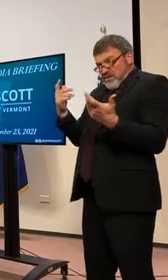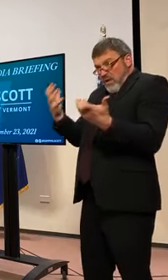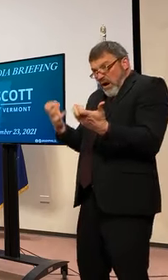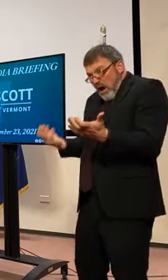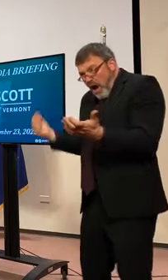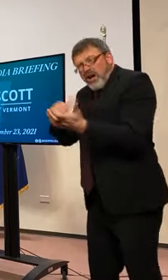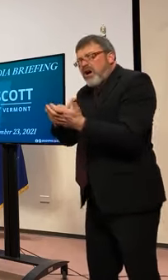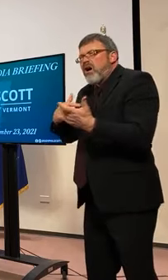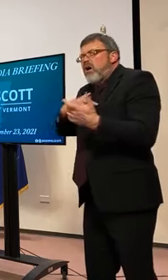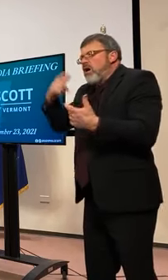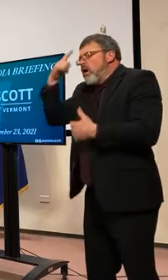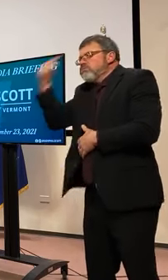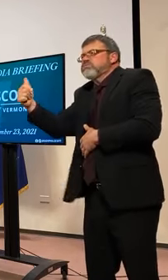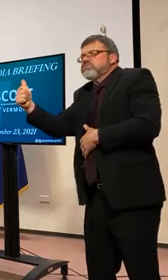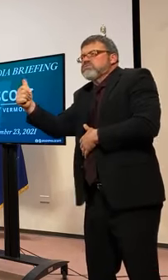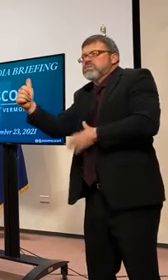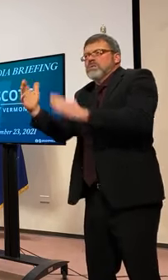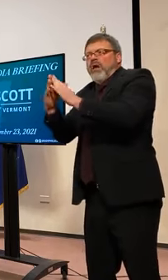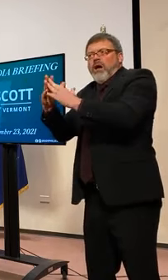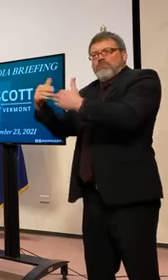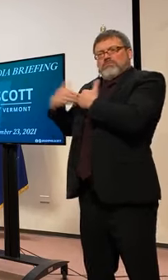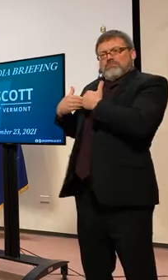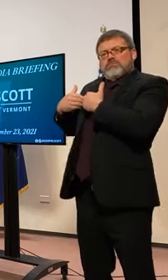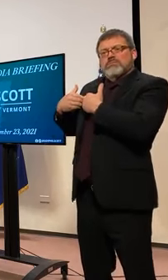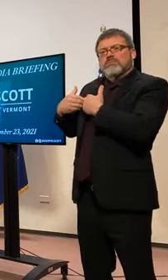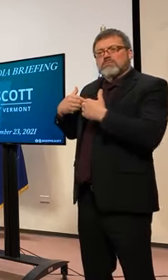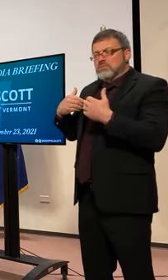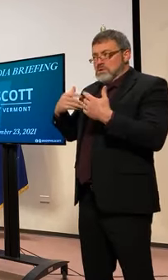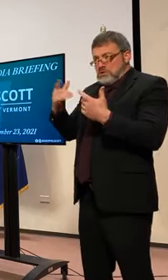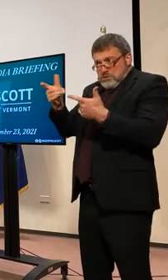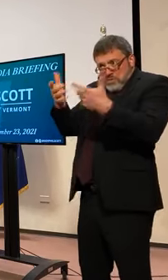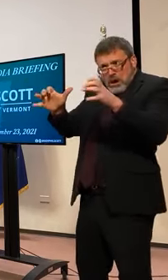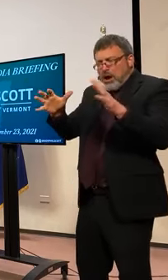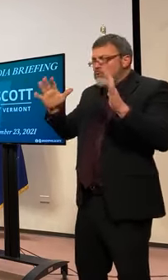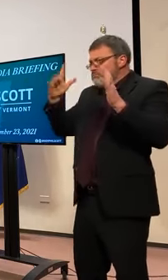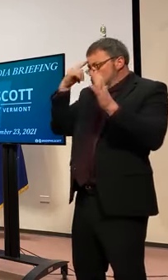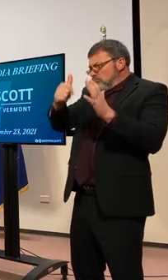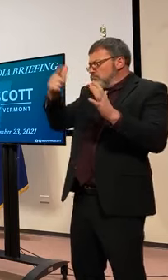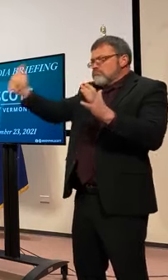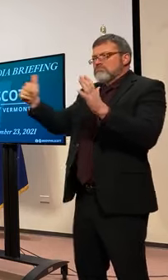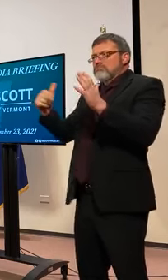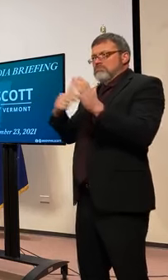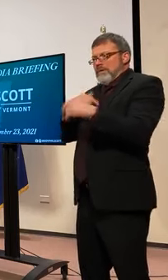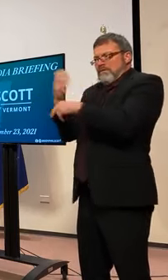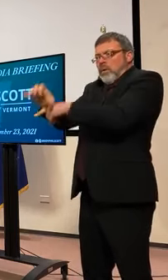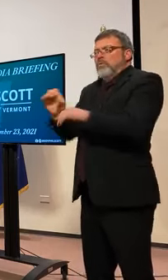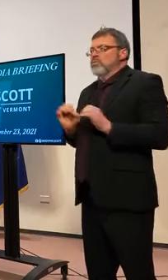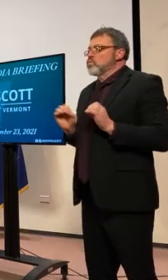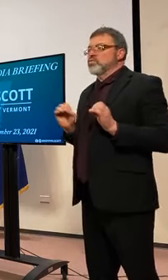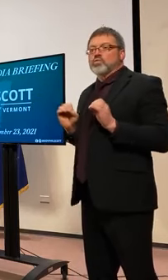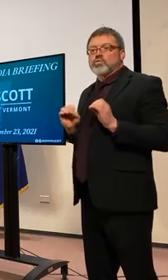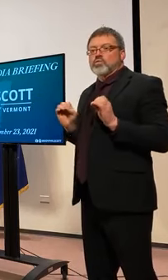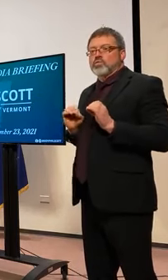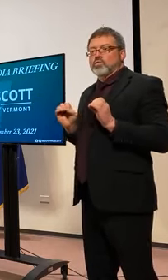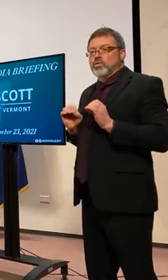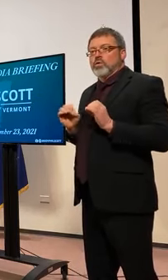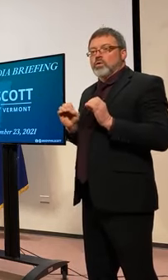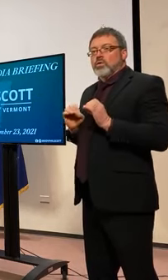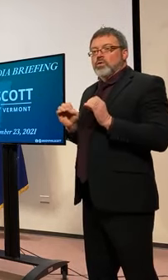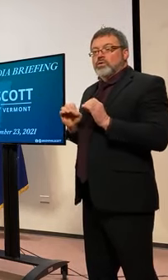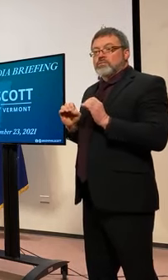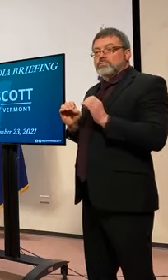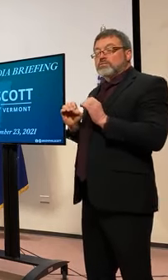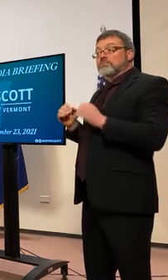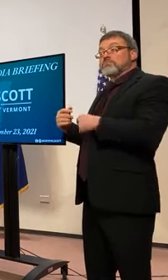they don't have to. That doesn't change the fact that, as we've done for the last several weeks, along with the CDC,